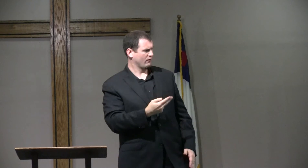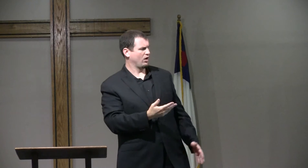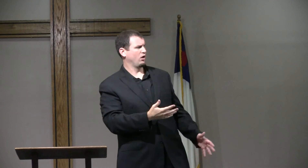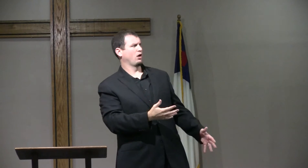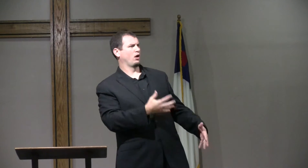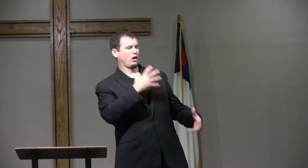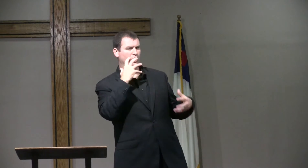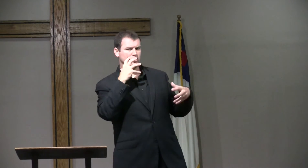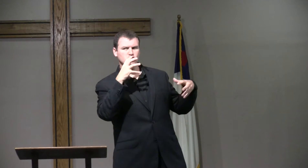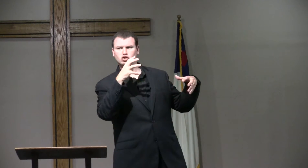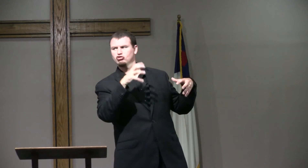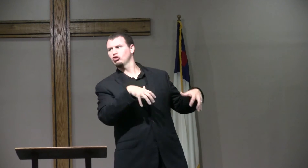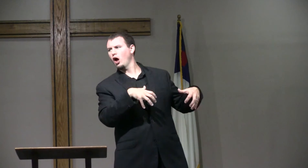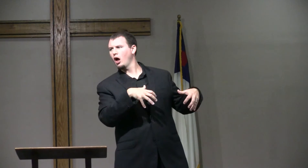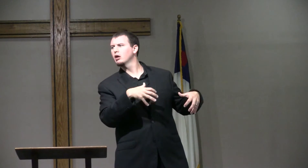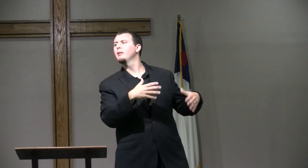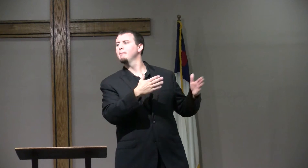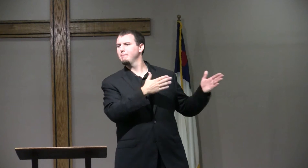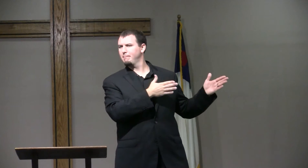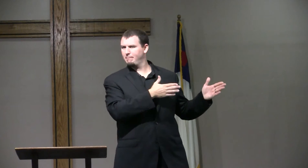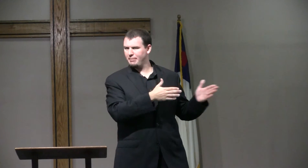and Joseph was shocked